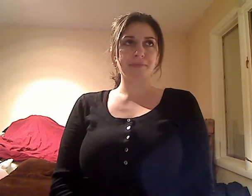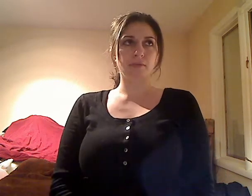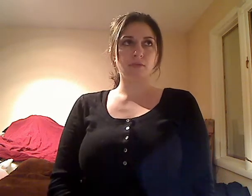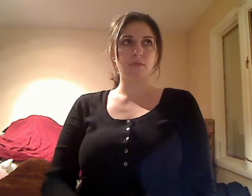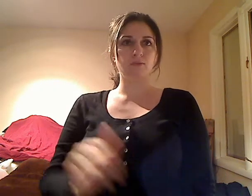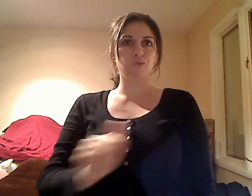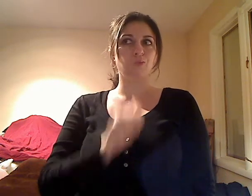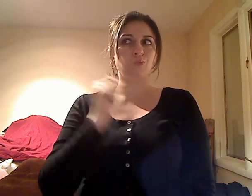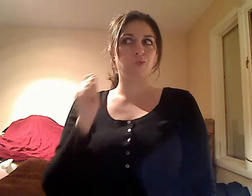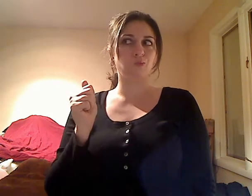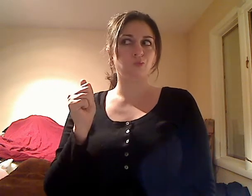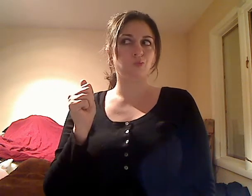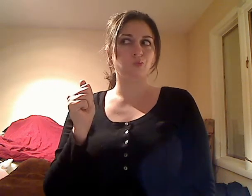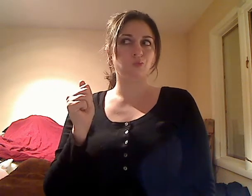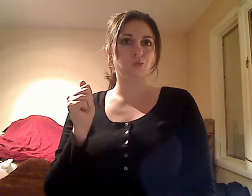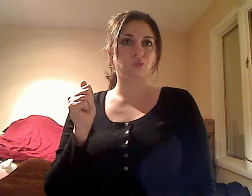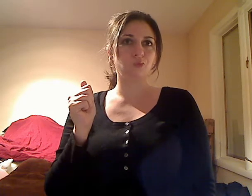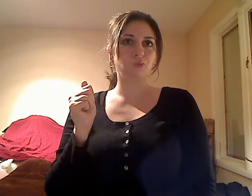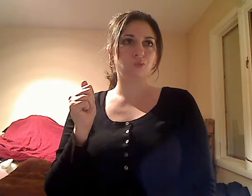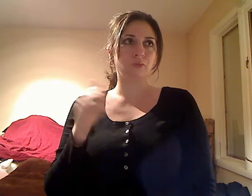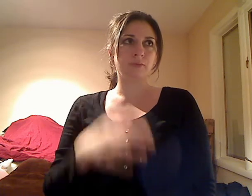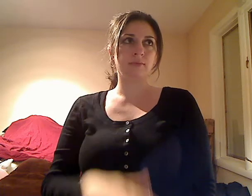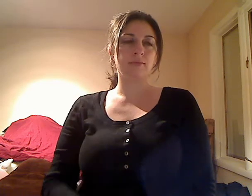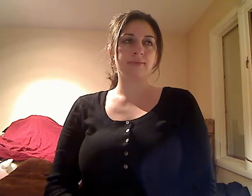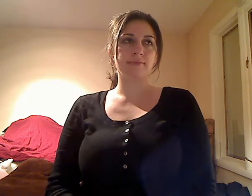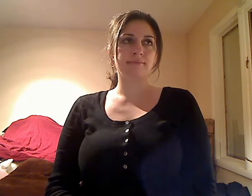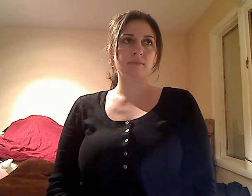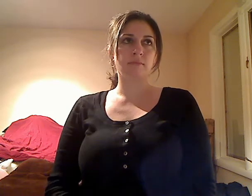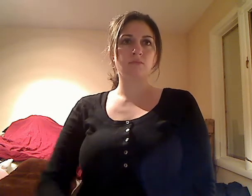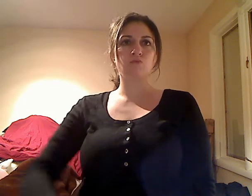Capital. This one's a tough one. Jessica?